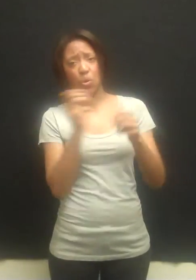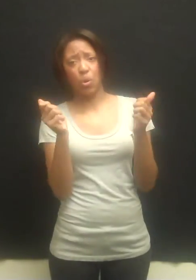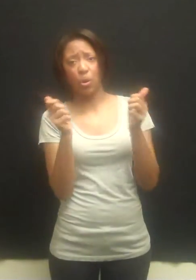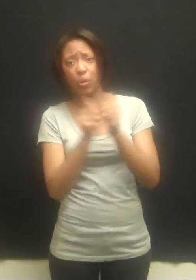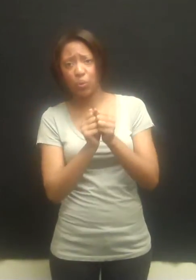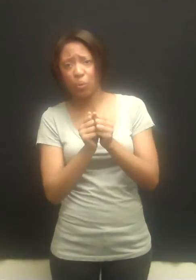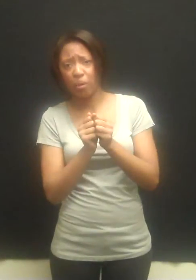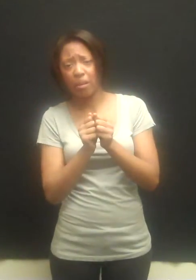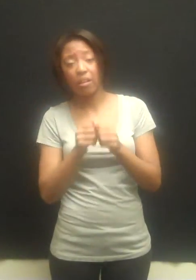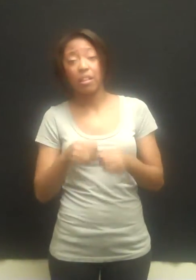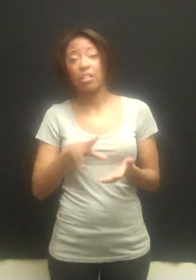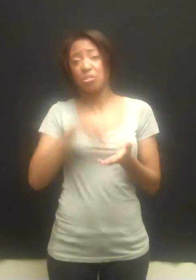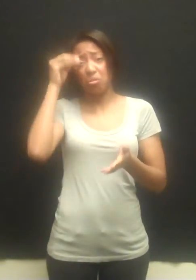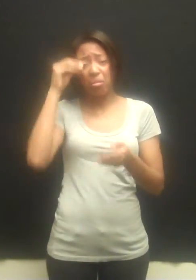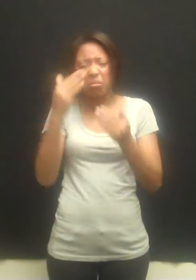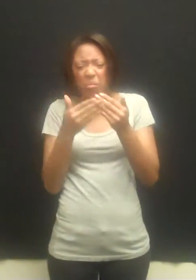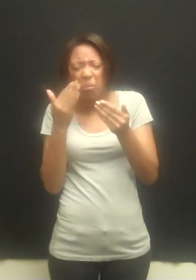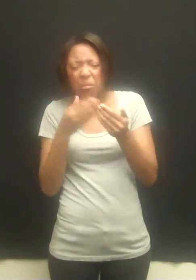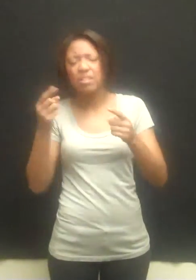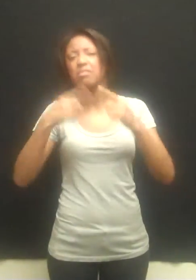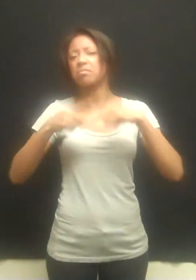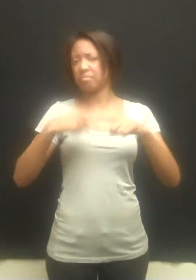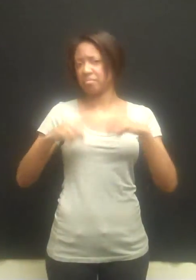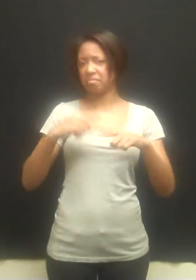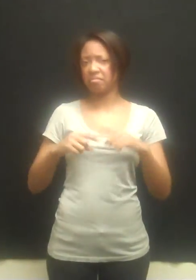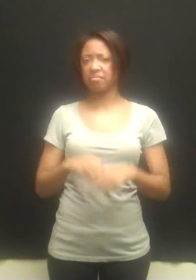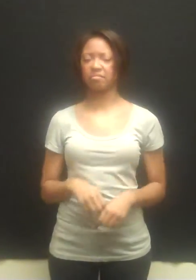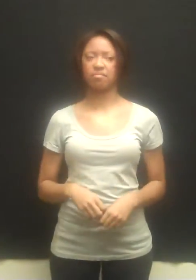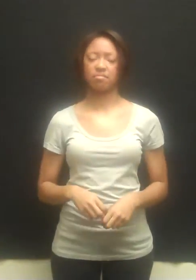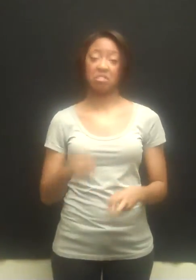Difficulty communicating in groups, meetings, or trainings.